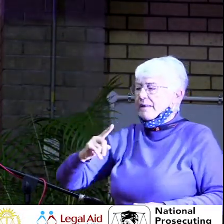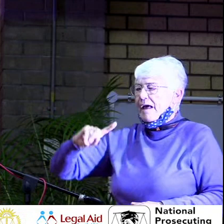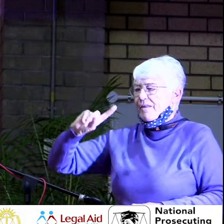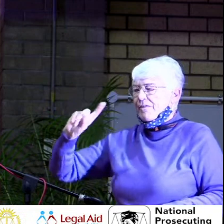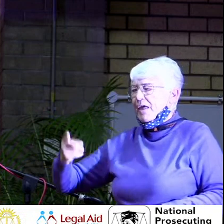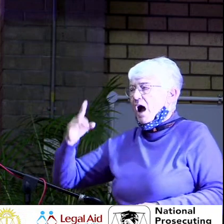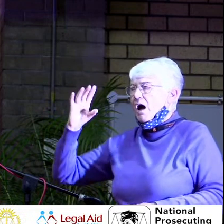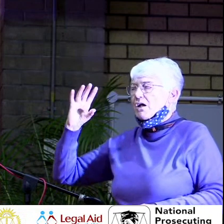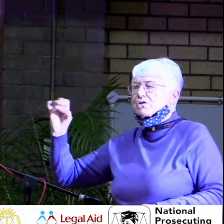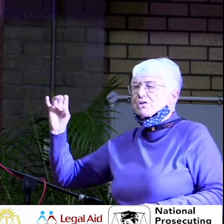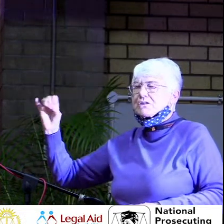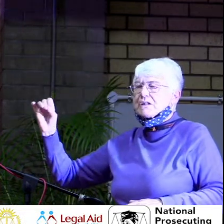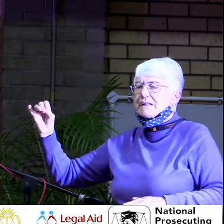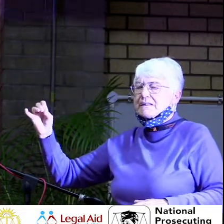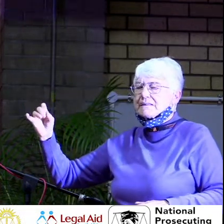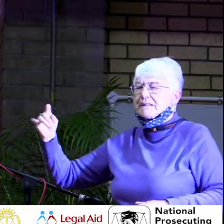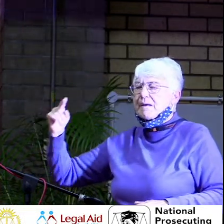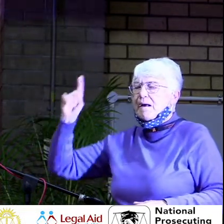people are